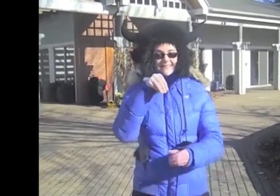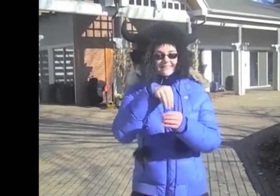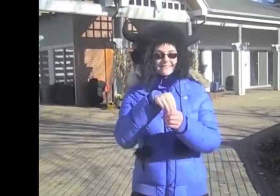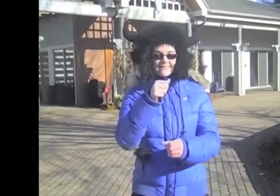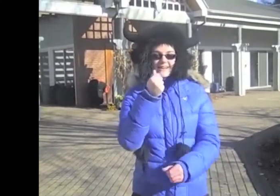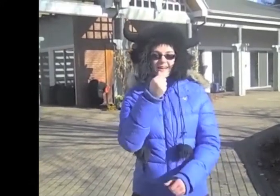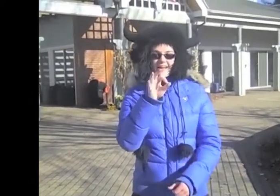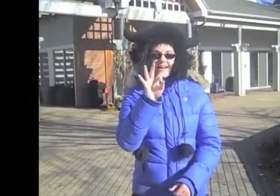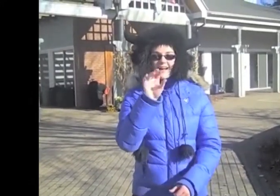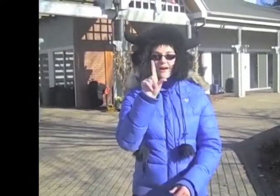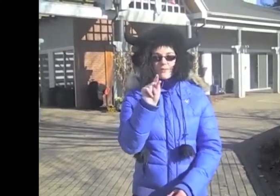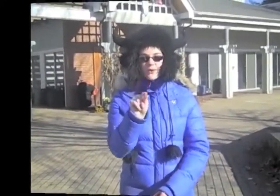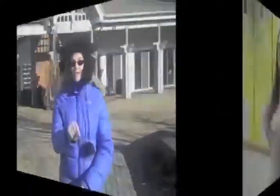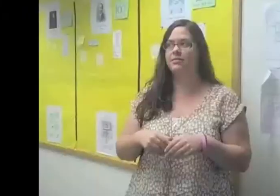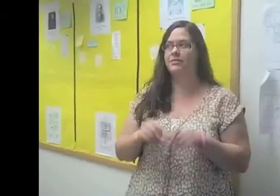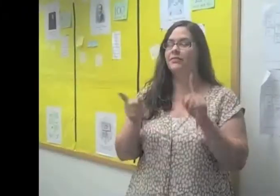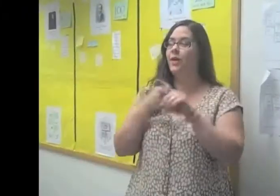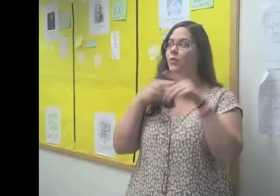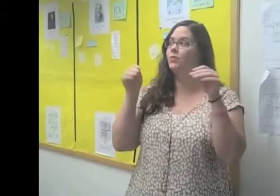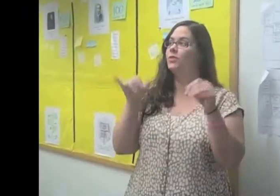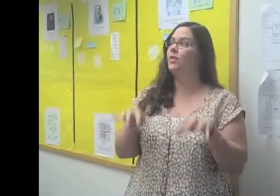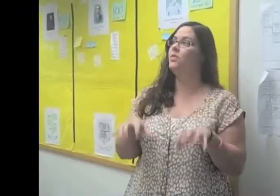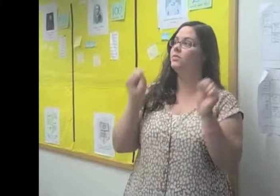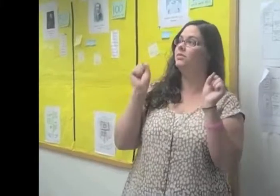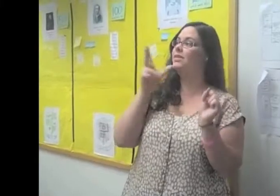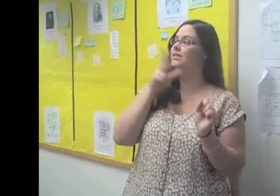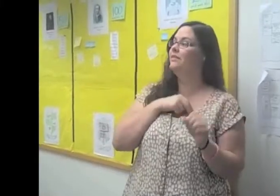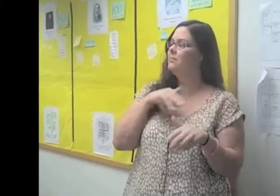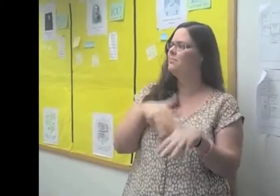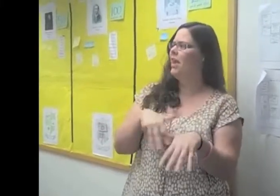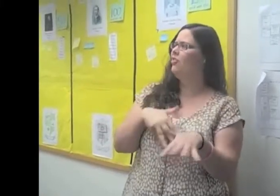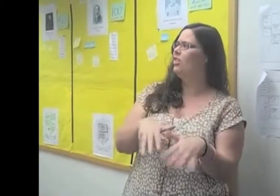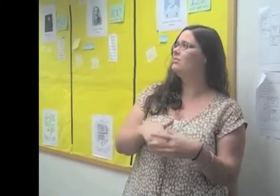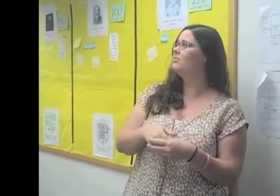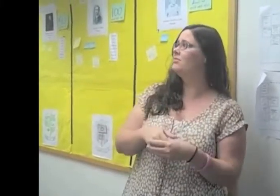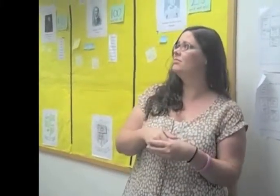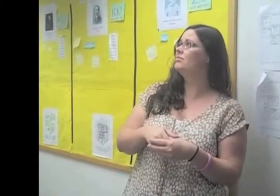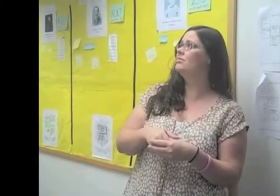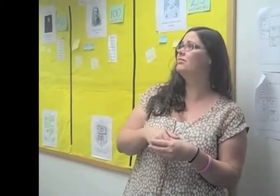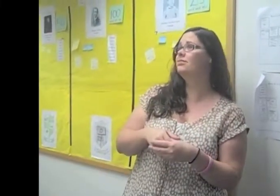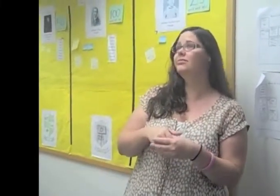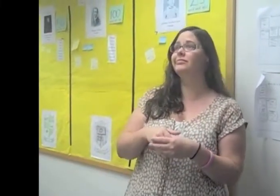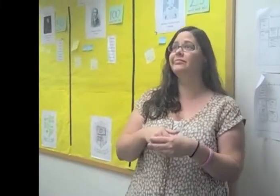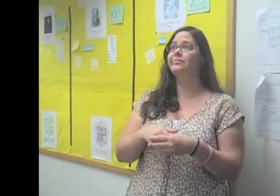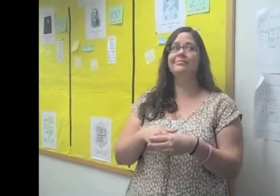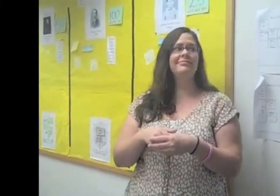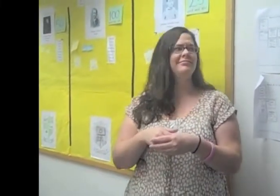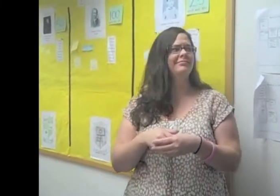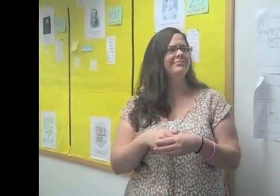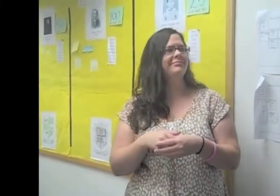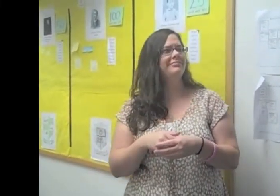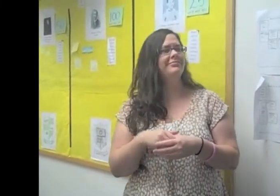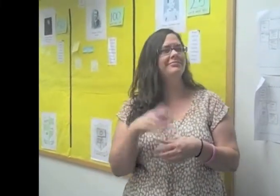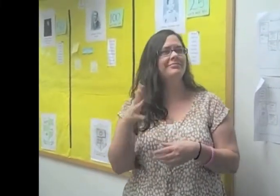Gimbal's. In 1920. Hmm, first store that hosted the parade. Oof.